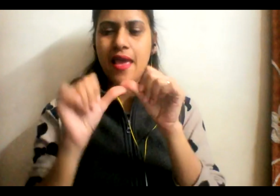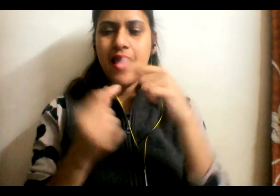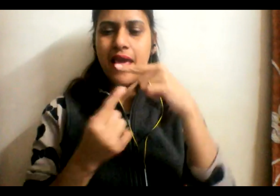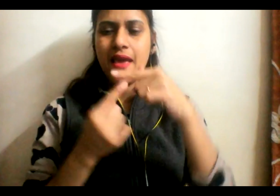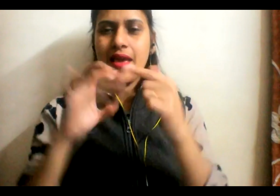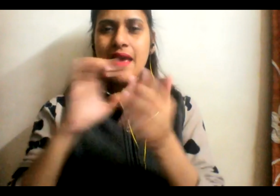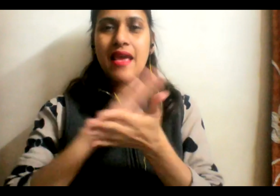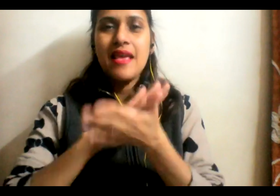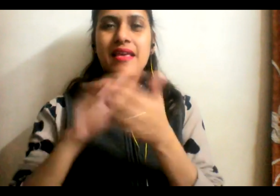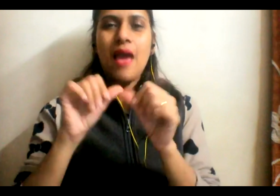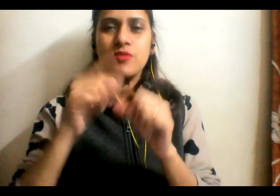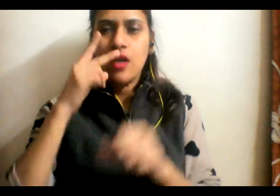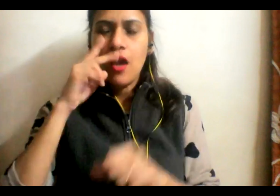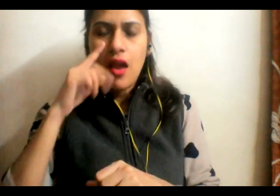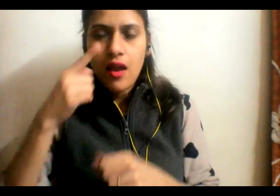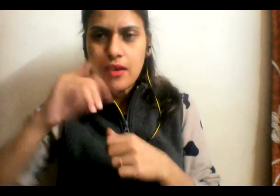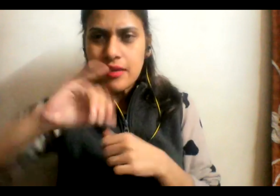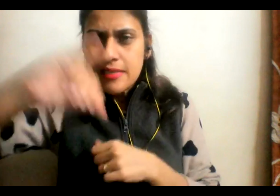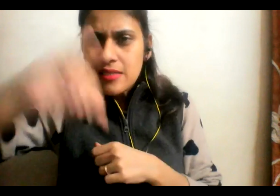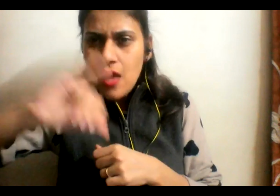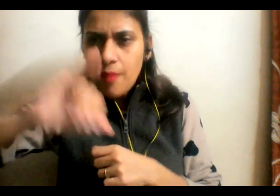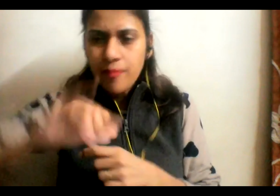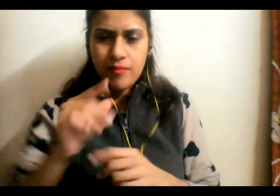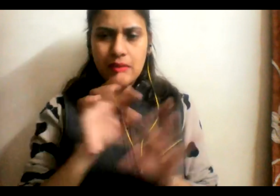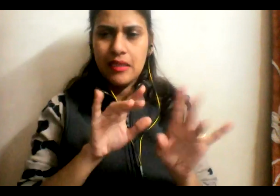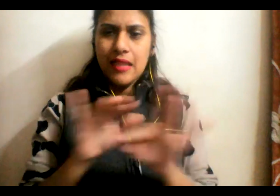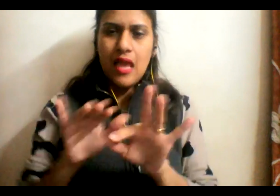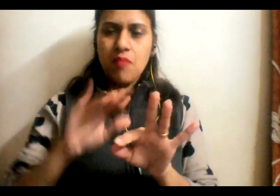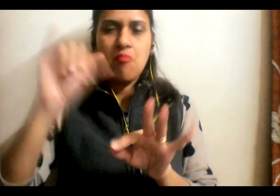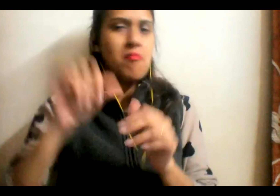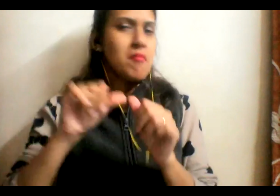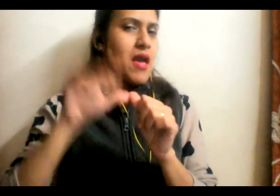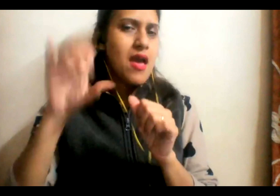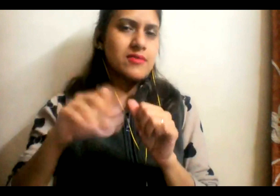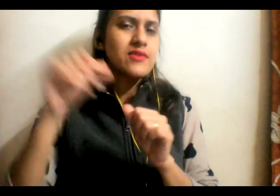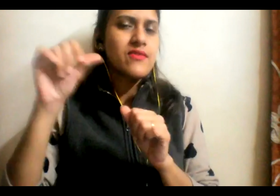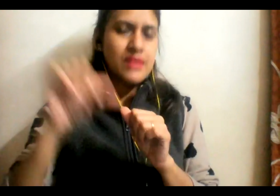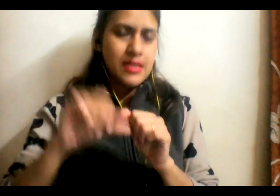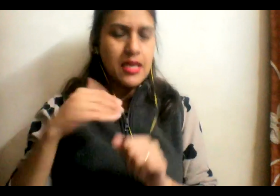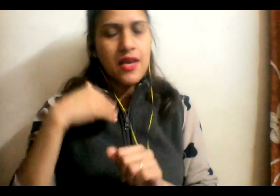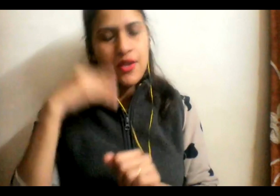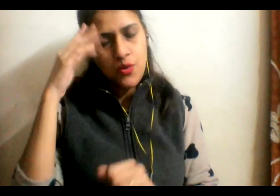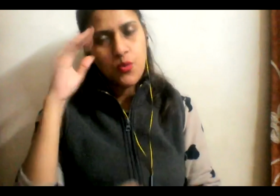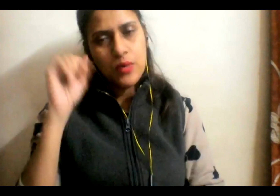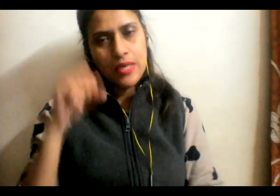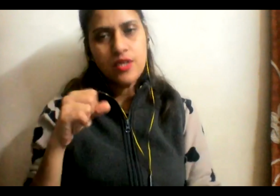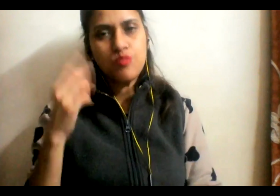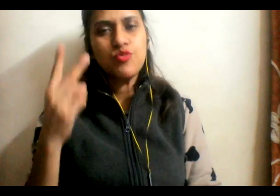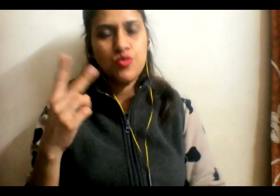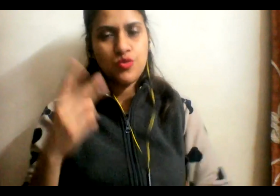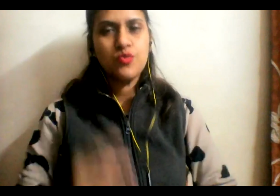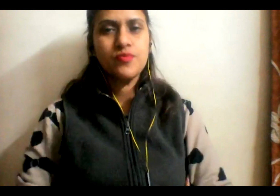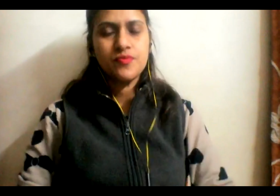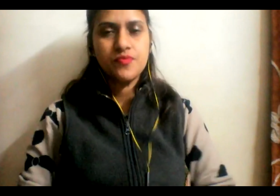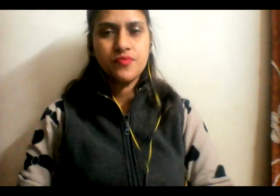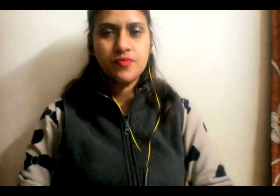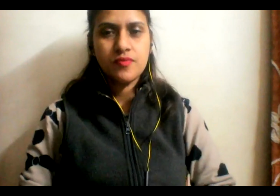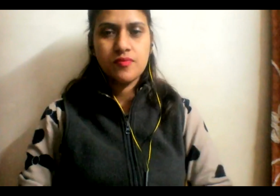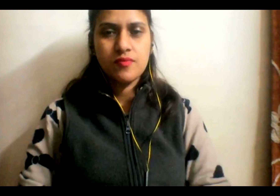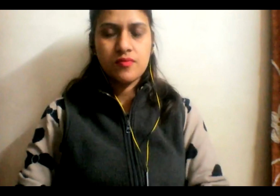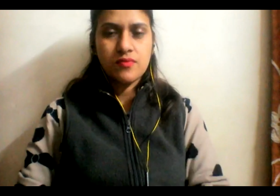on the websites where Yes. the blind people cannot access. So this is, I feel this is another CAPTCHA which is probably creating